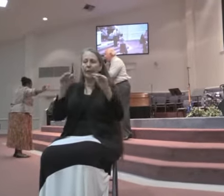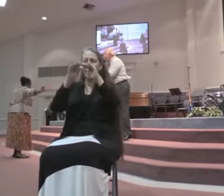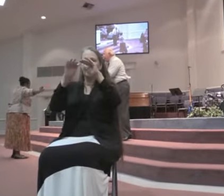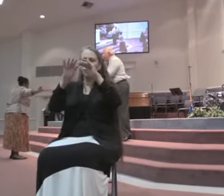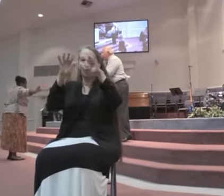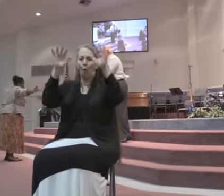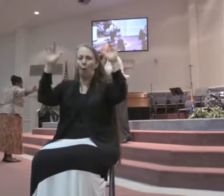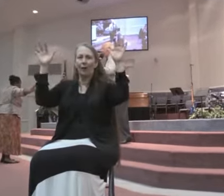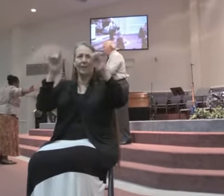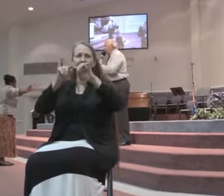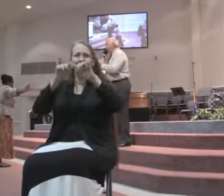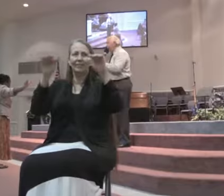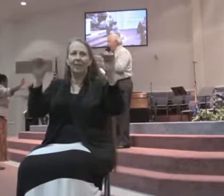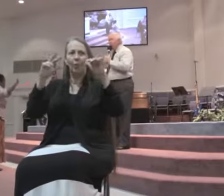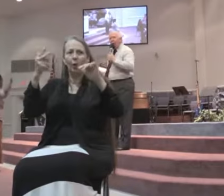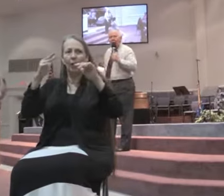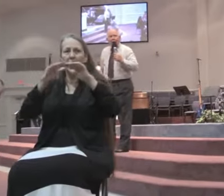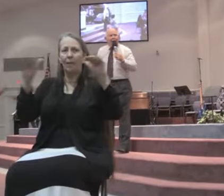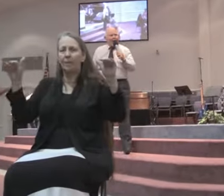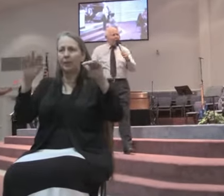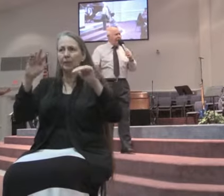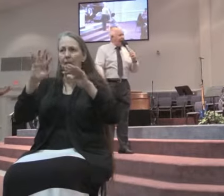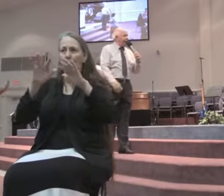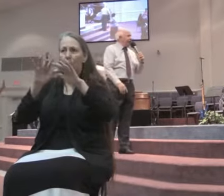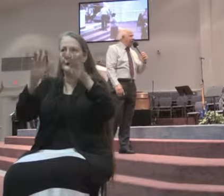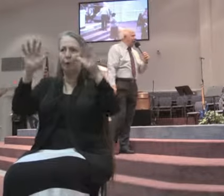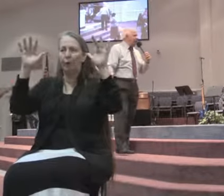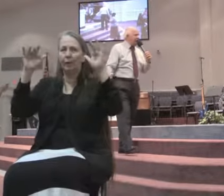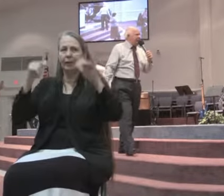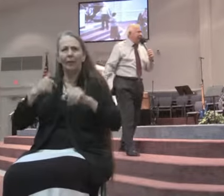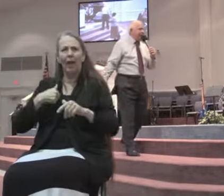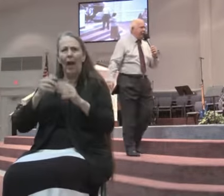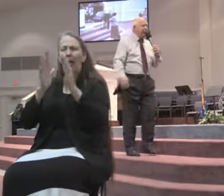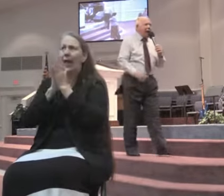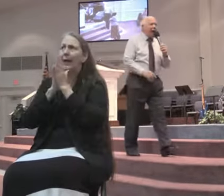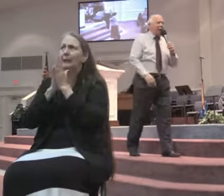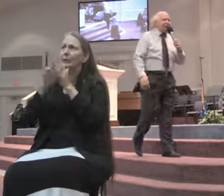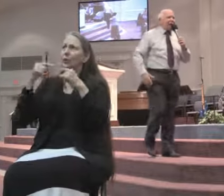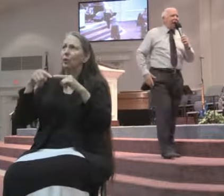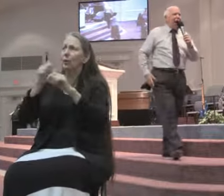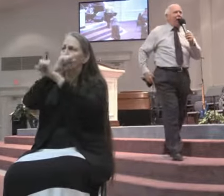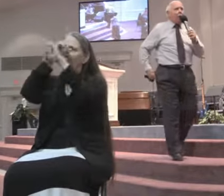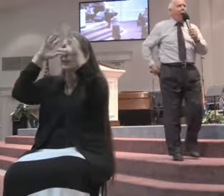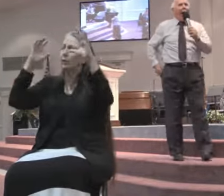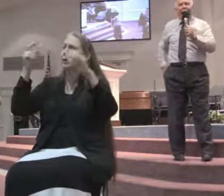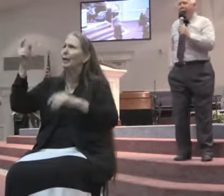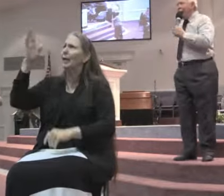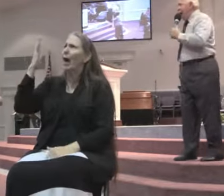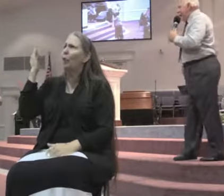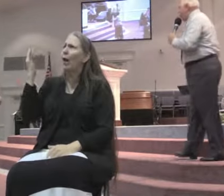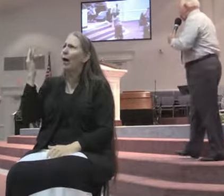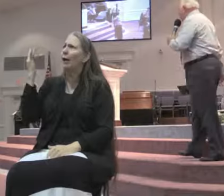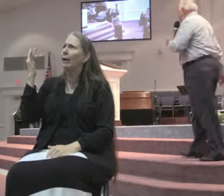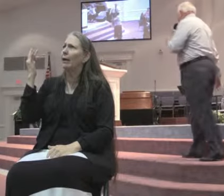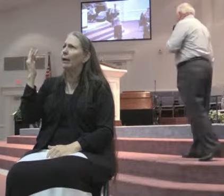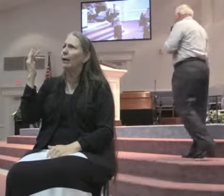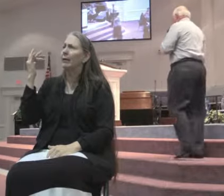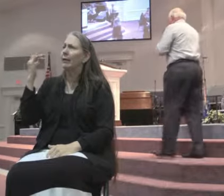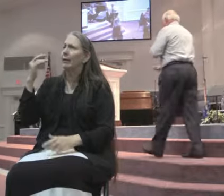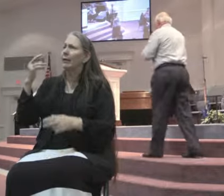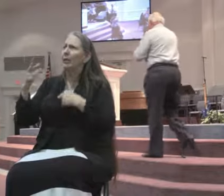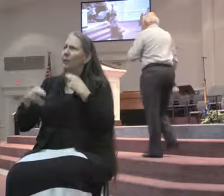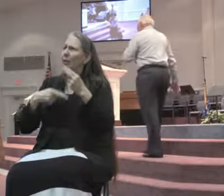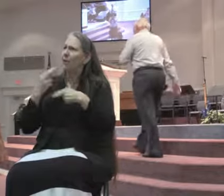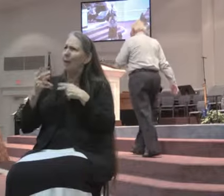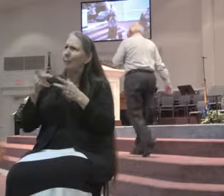glory. Yes. Hallelujah. I asked God in a vision in the night. I said, God, why in a revival